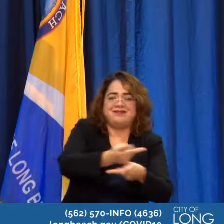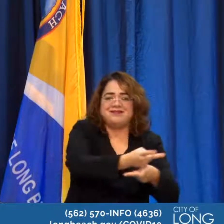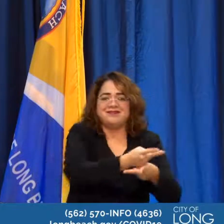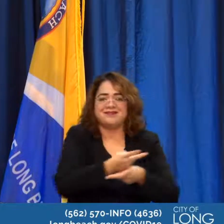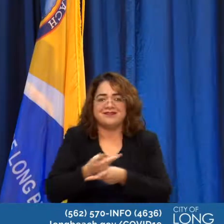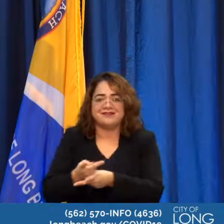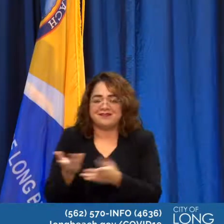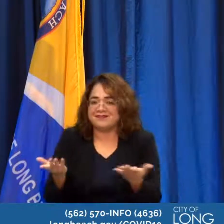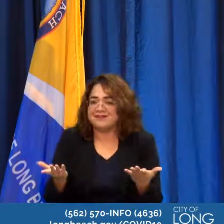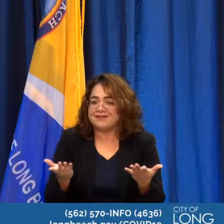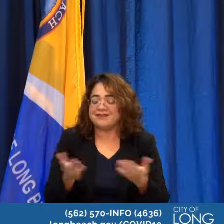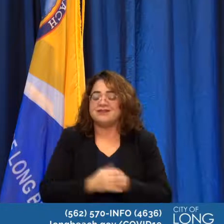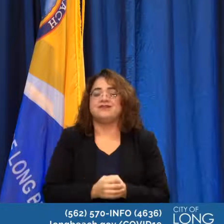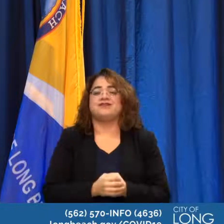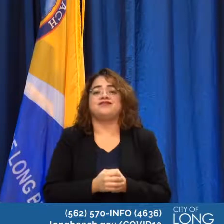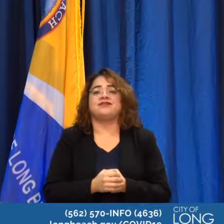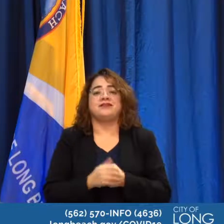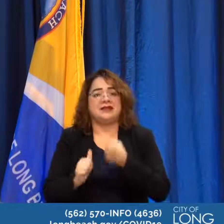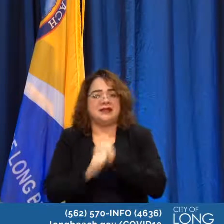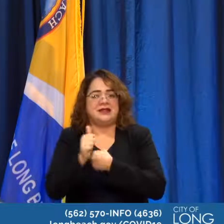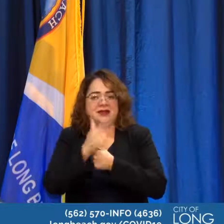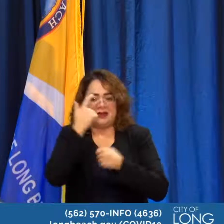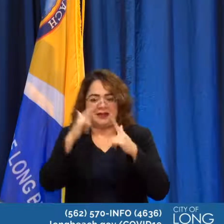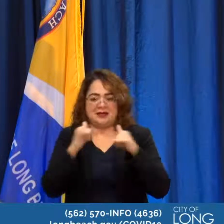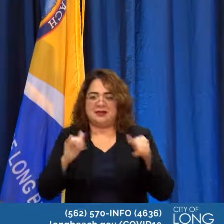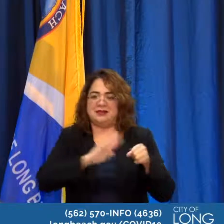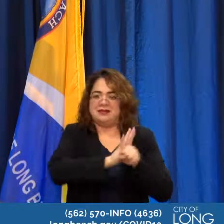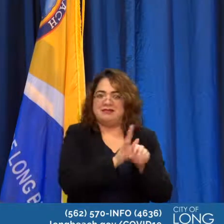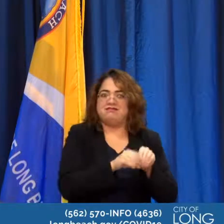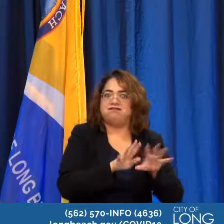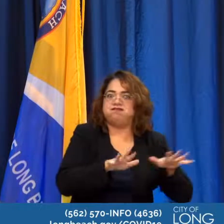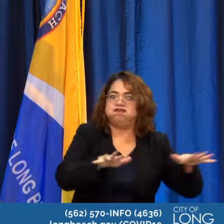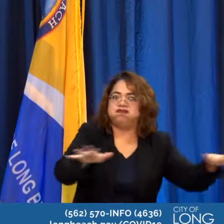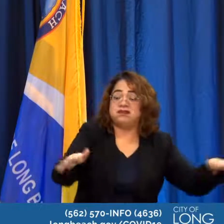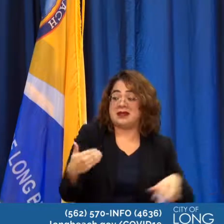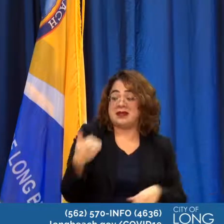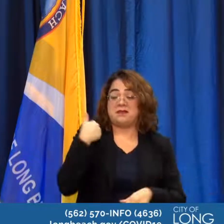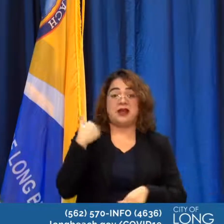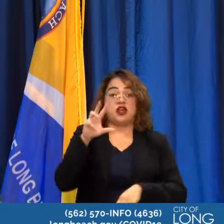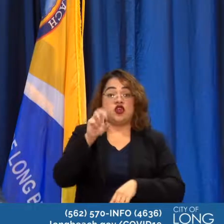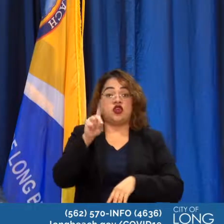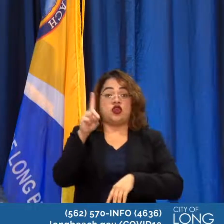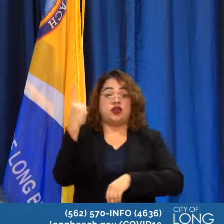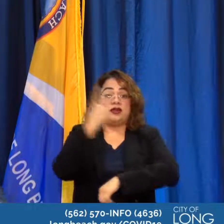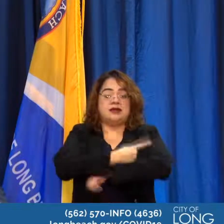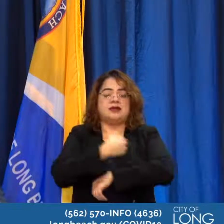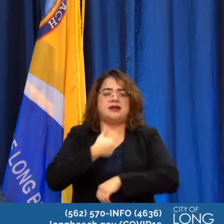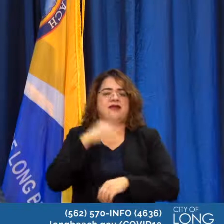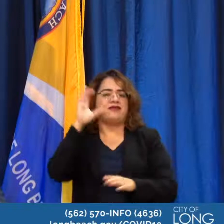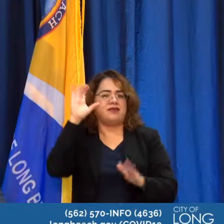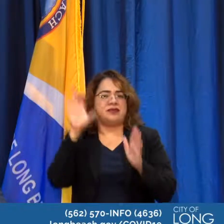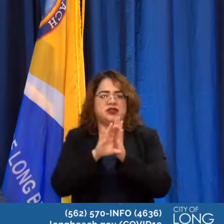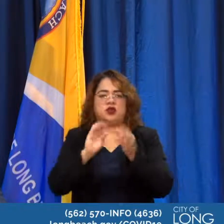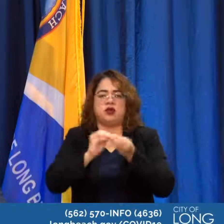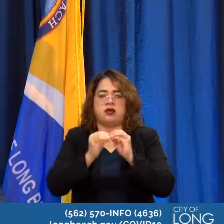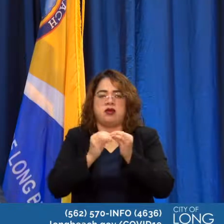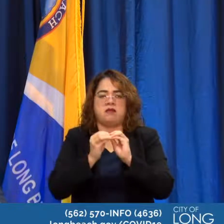with you some data just from the last 30 days here in Long Beach.